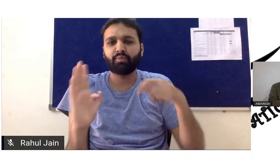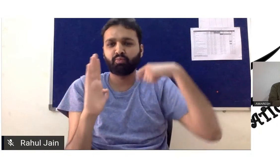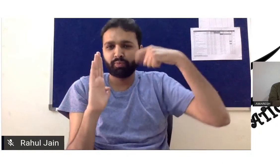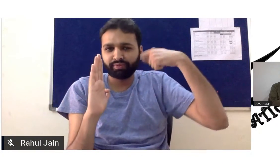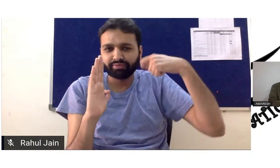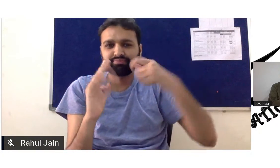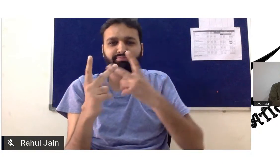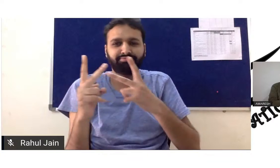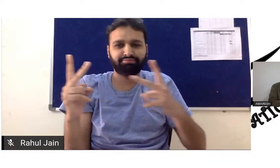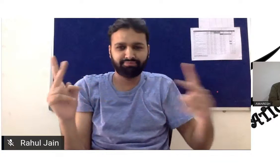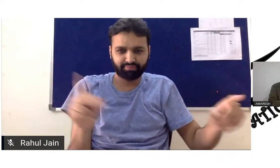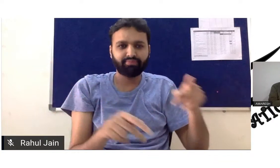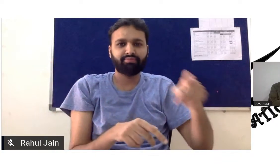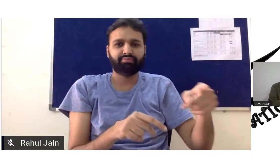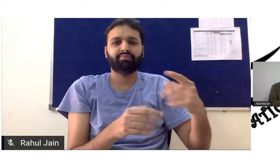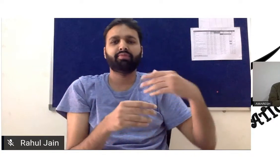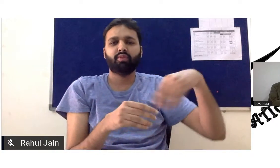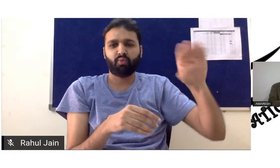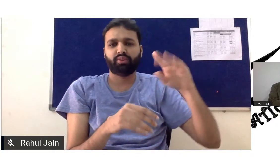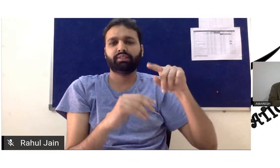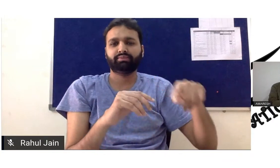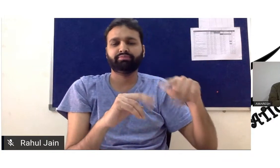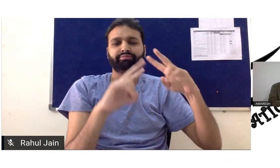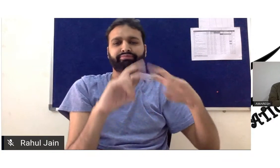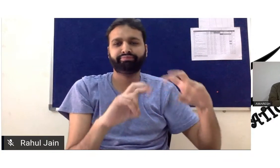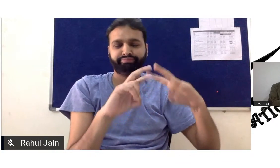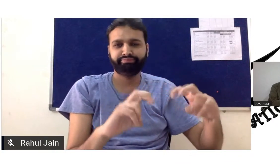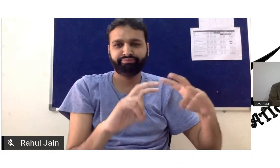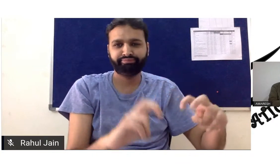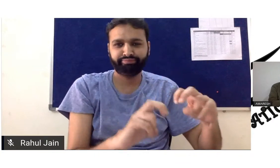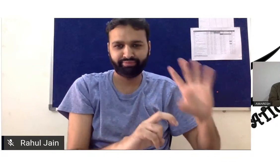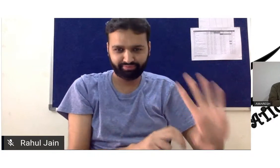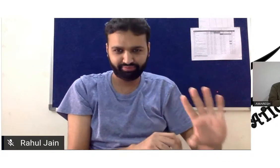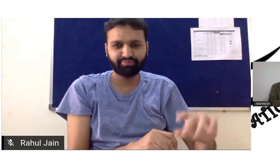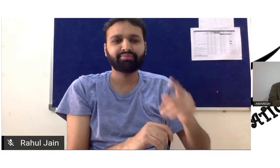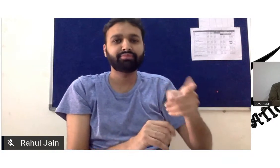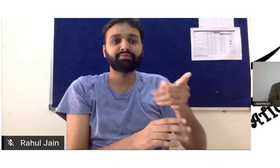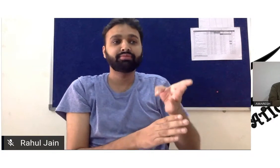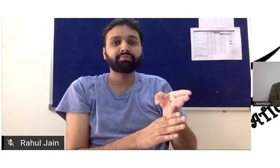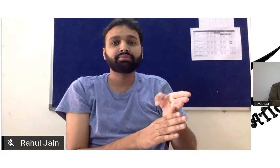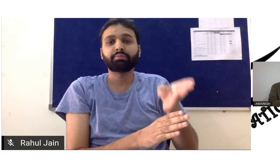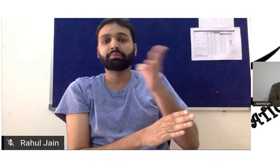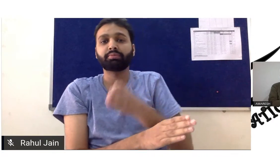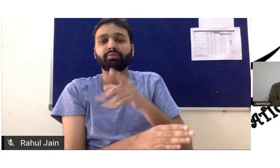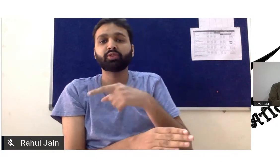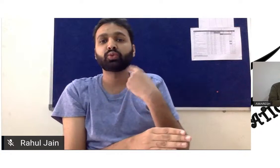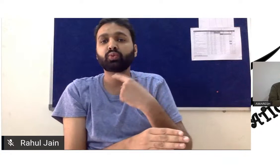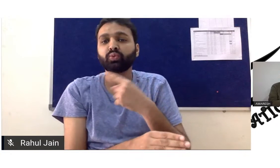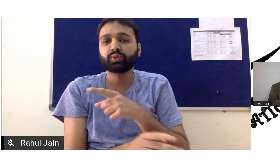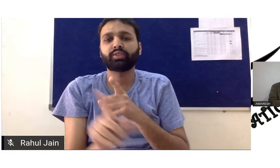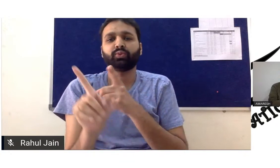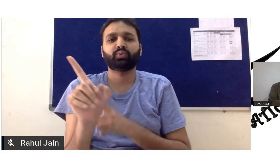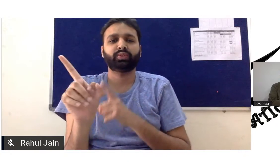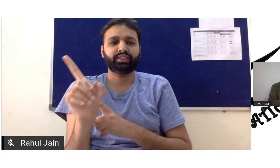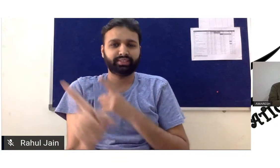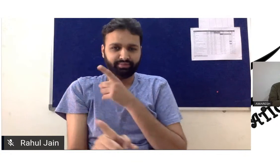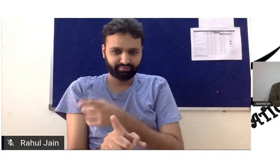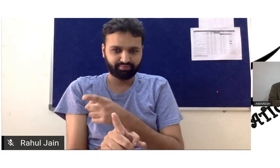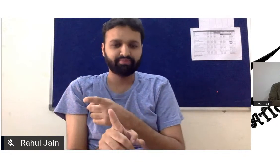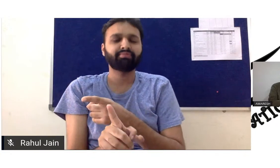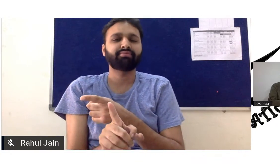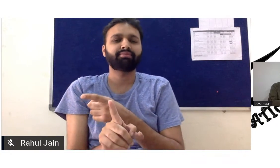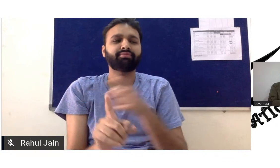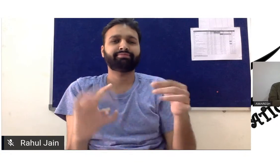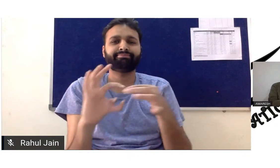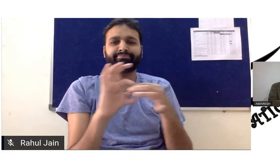So that's why we have set up, and we are making different resources and materials. So we are analyzing all that right